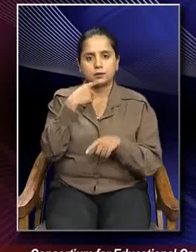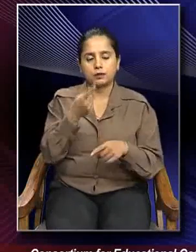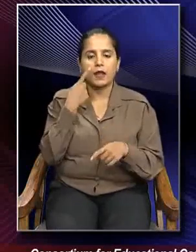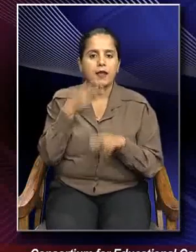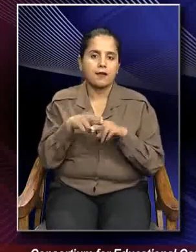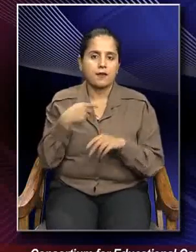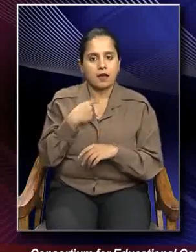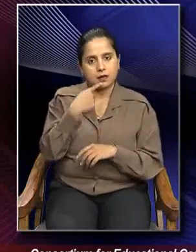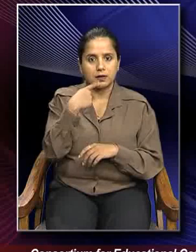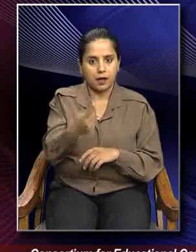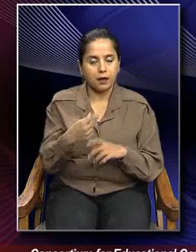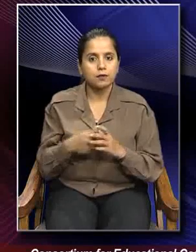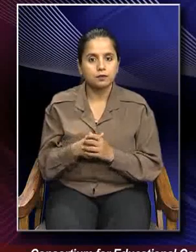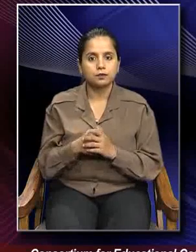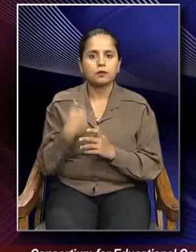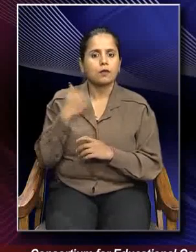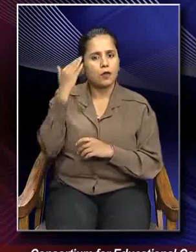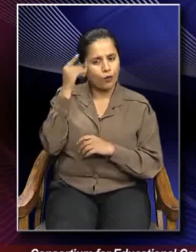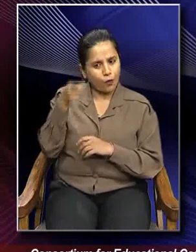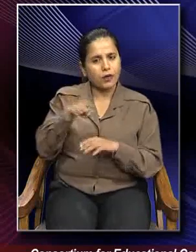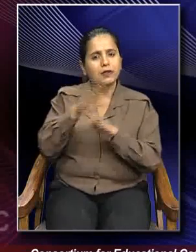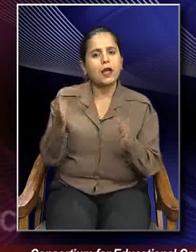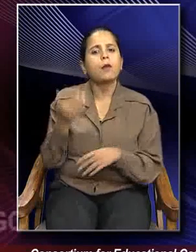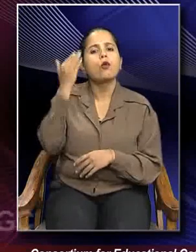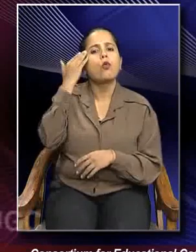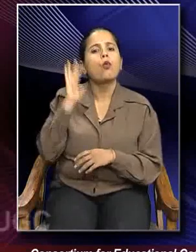say that I know this table,